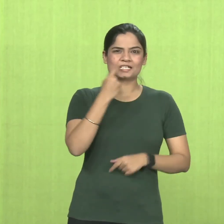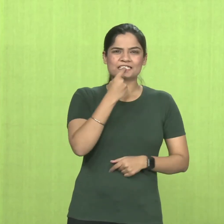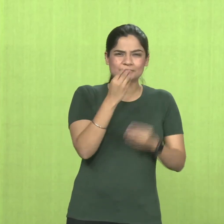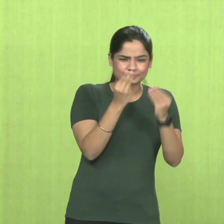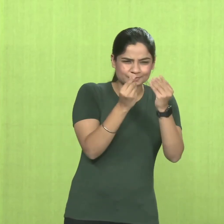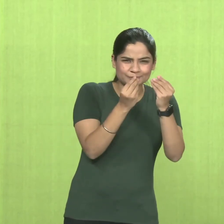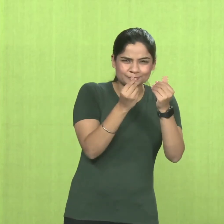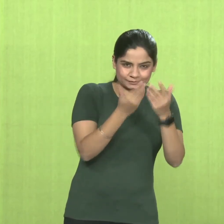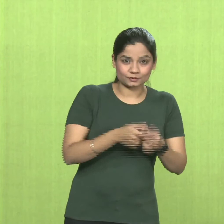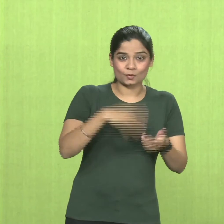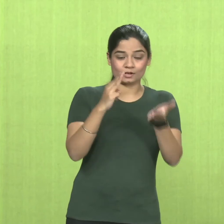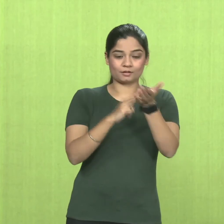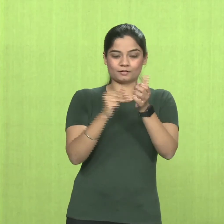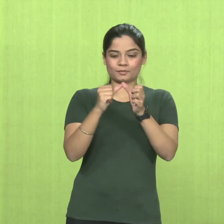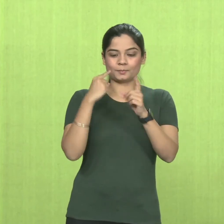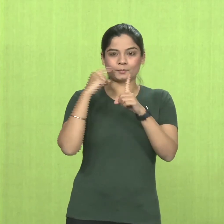suji, maida,